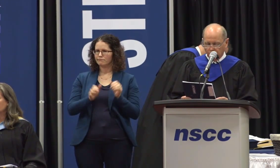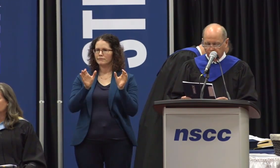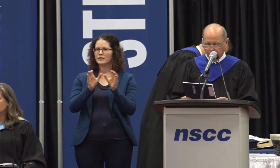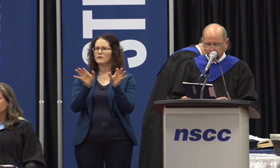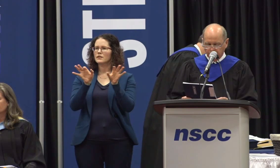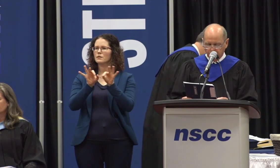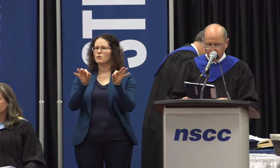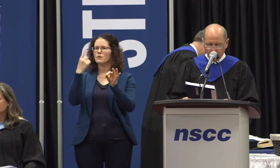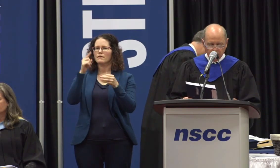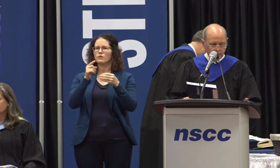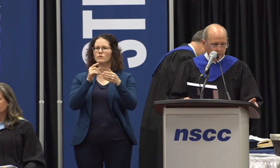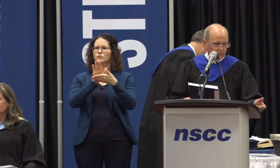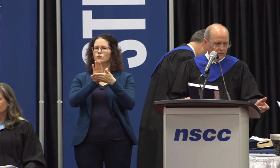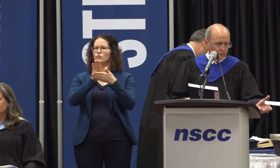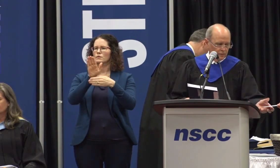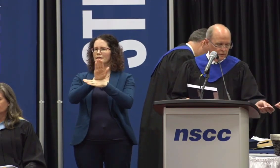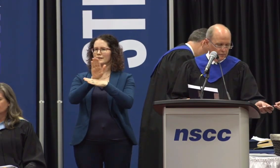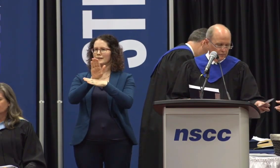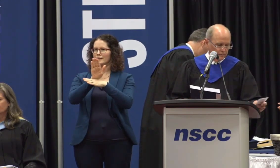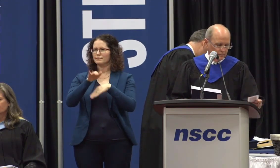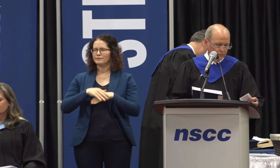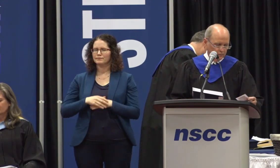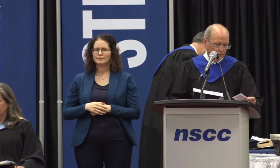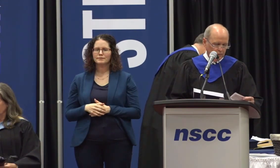in the School of Business.